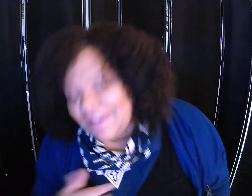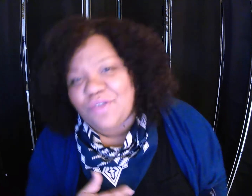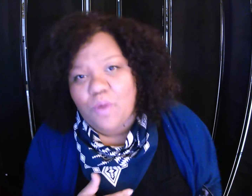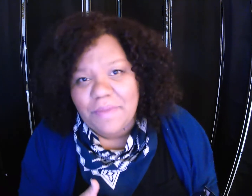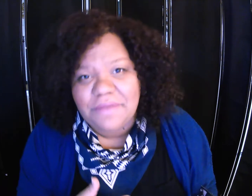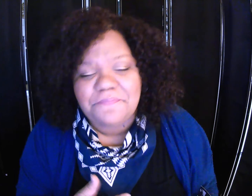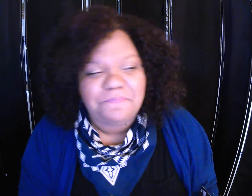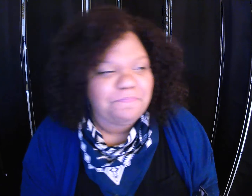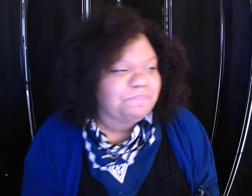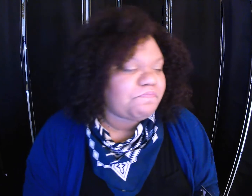other woman.